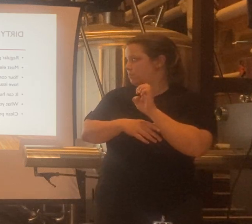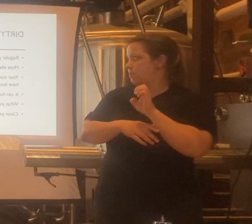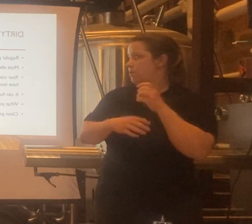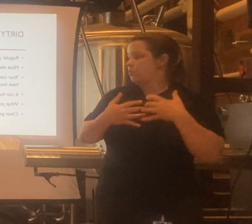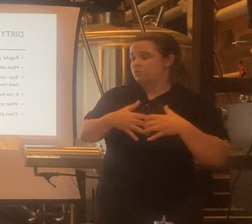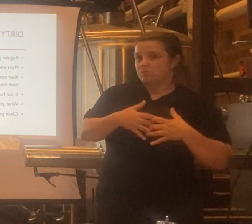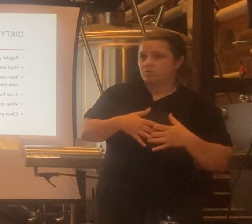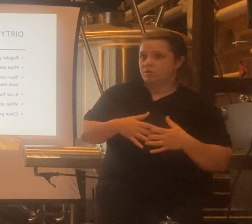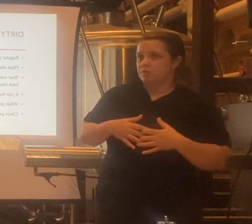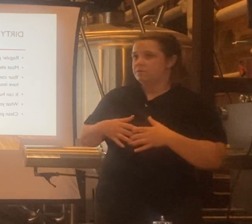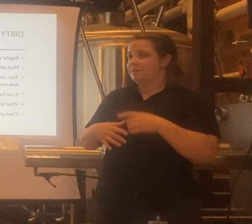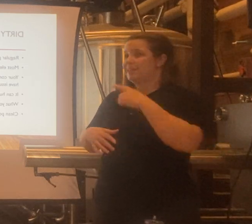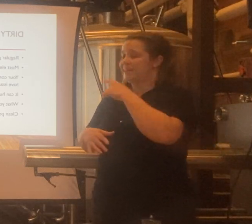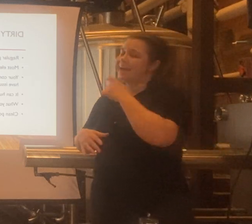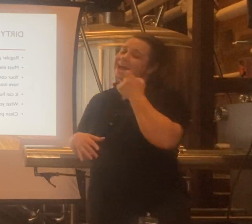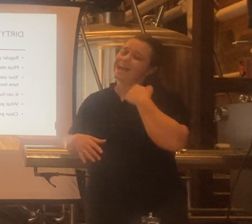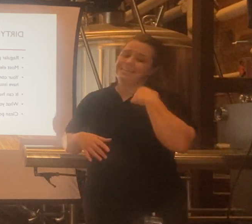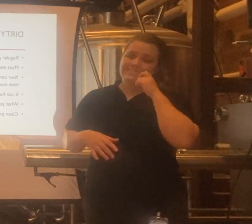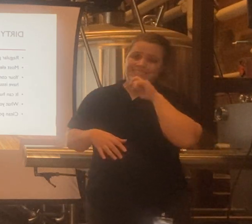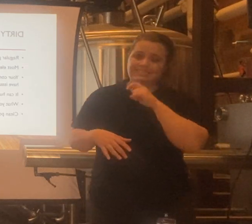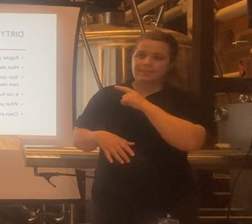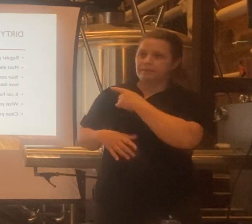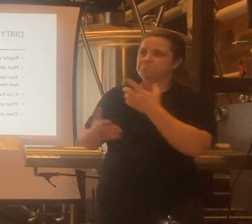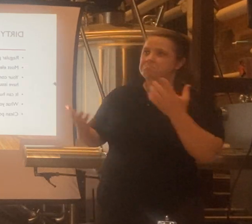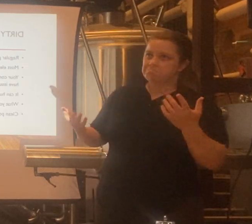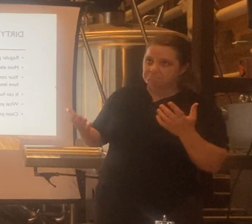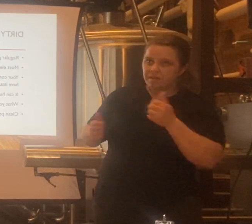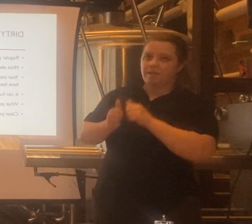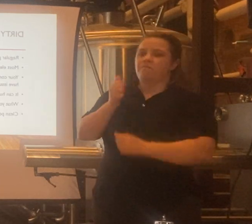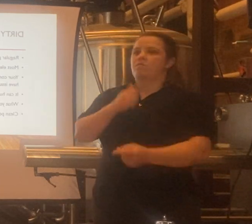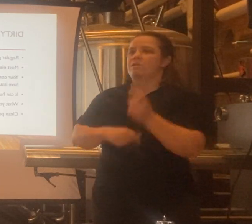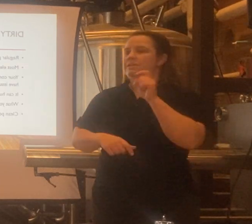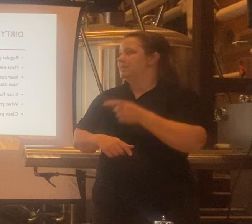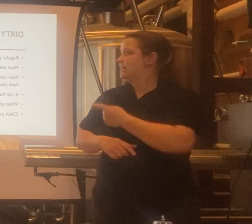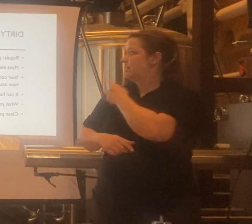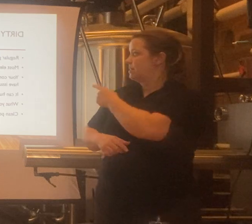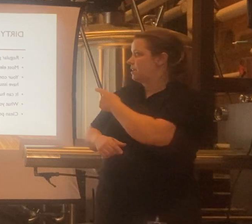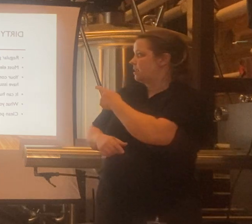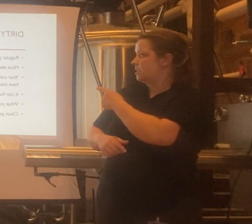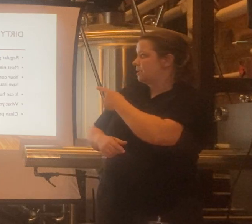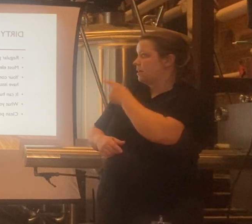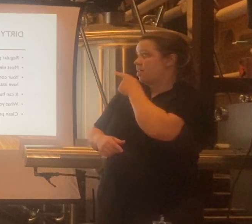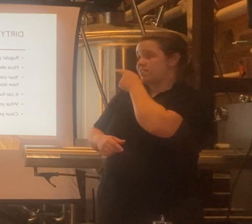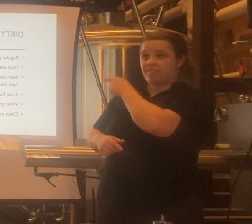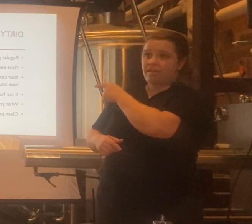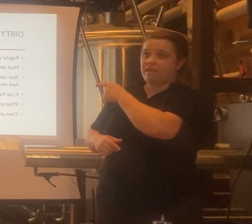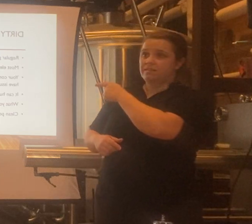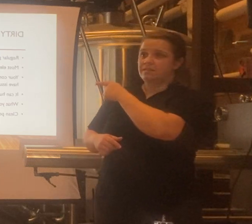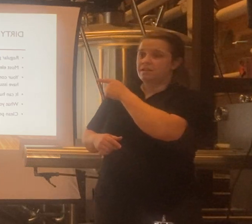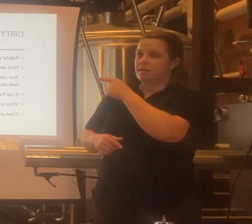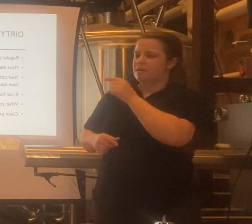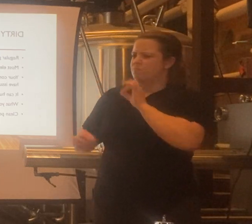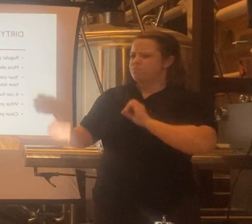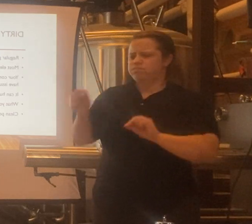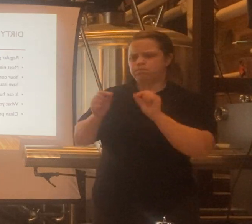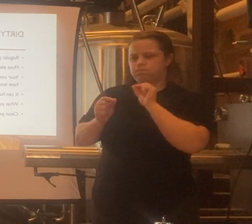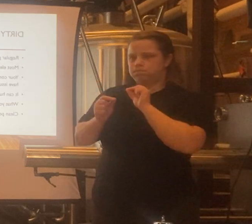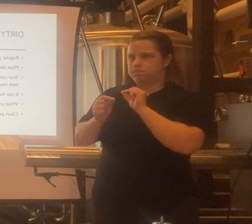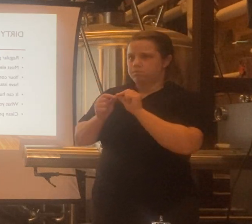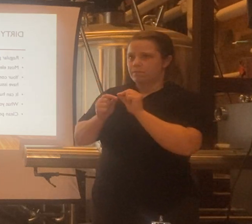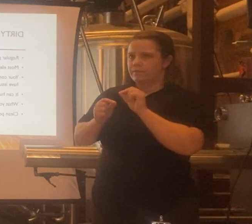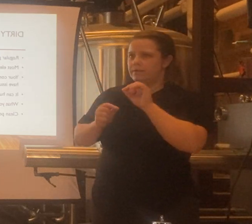electronics. And so that's the perfect sine wave. Total THD. So you'll see a number in all the specs.